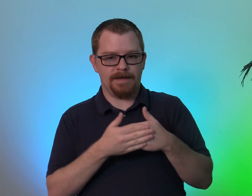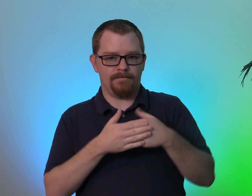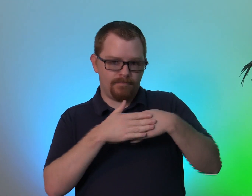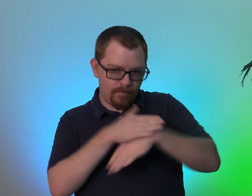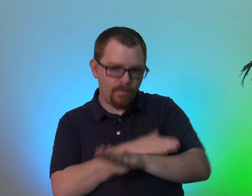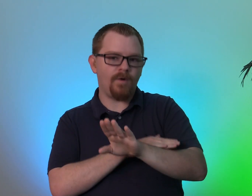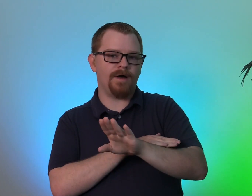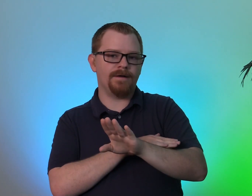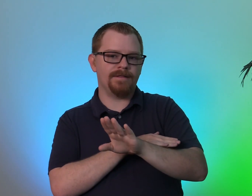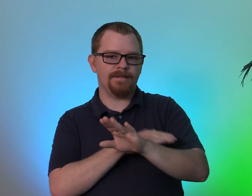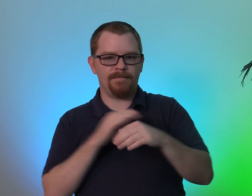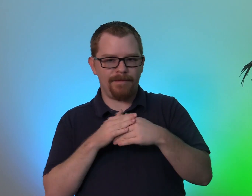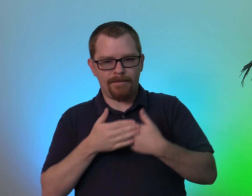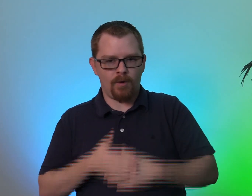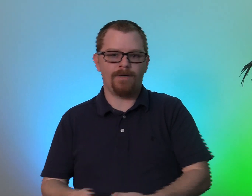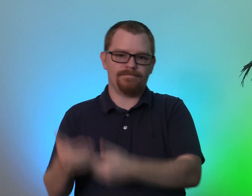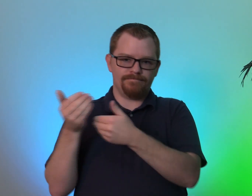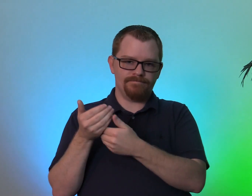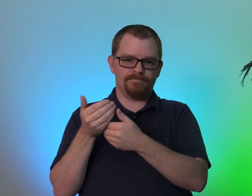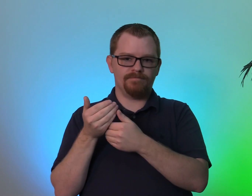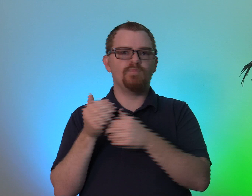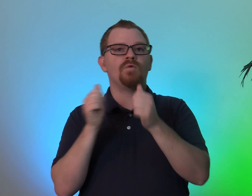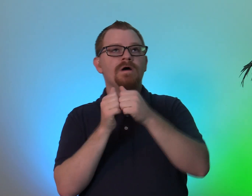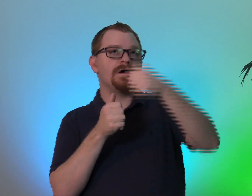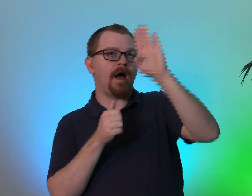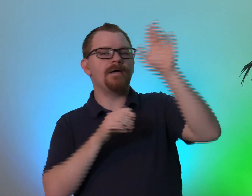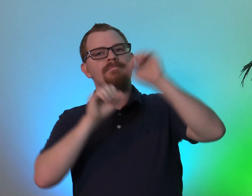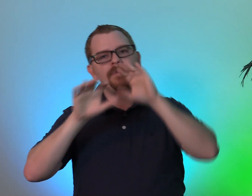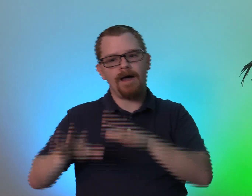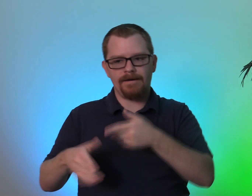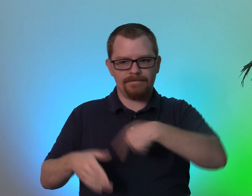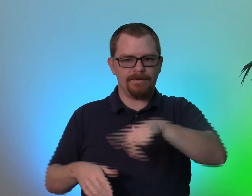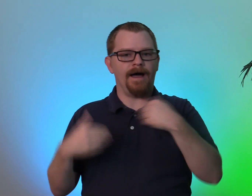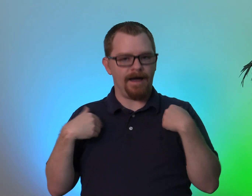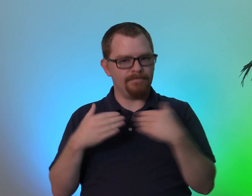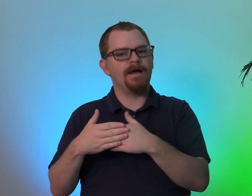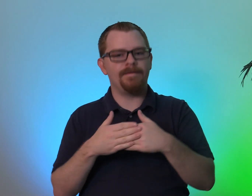means they can make babies, they can create babies and birth babies with God's blessings.